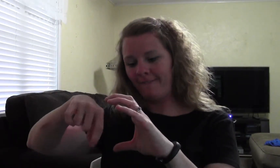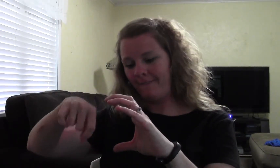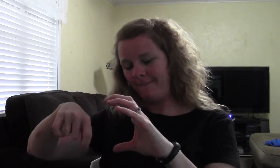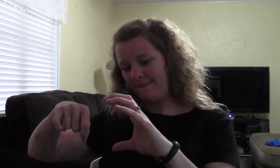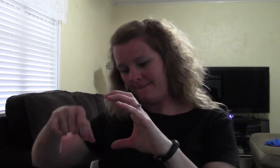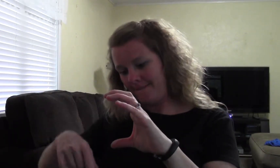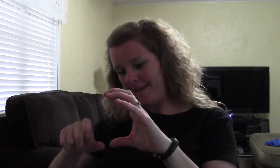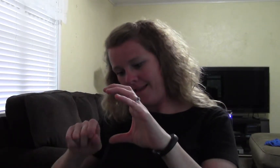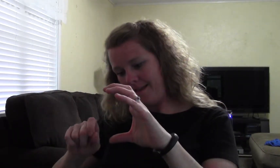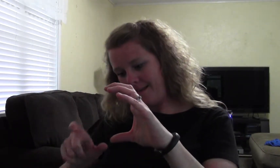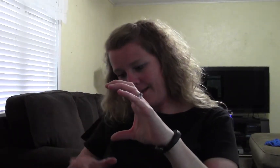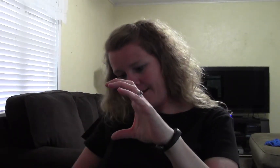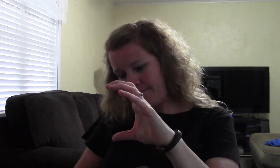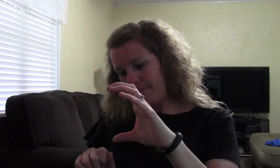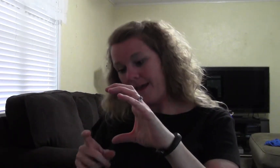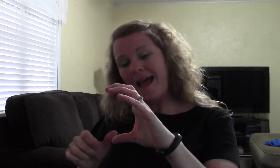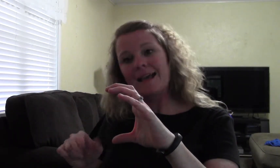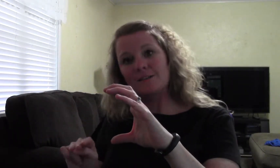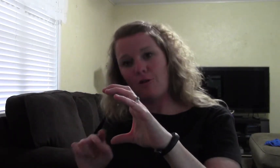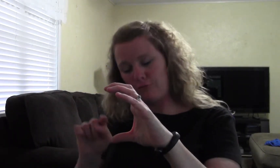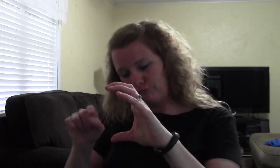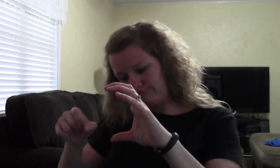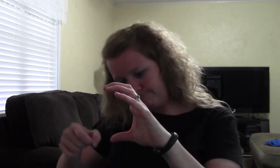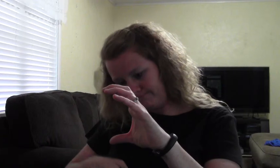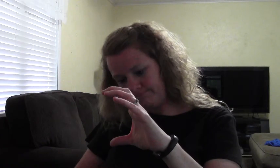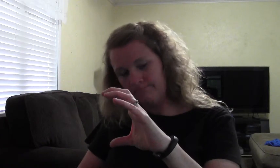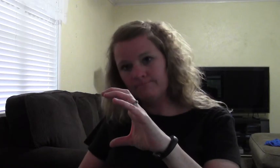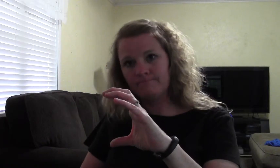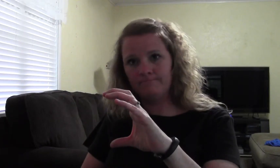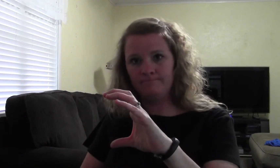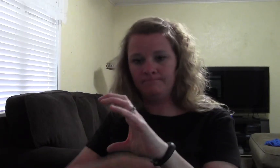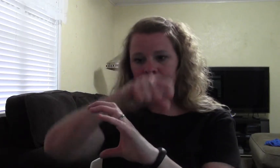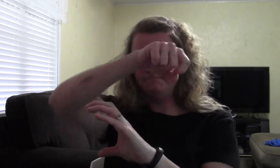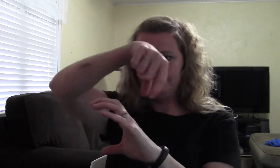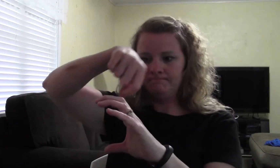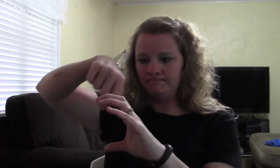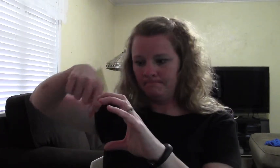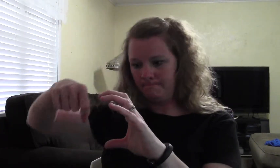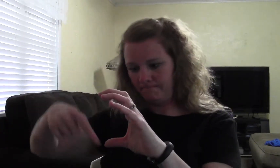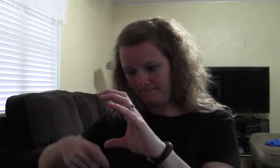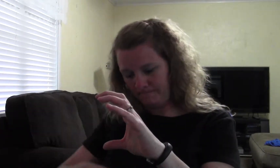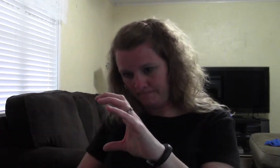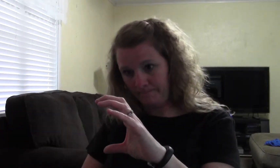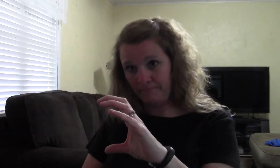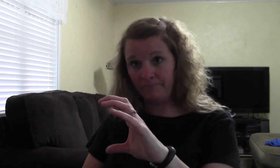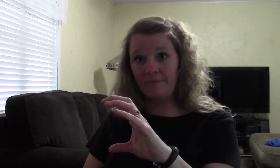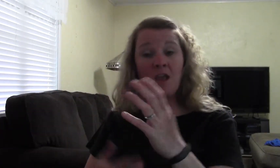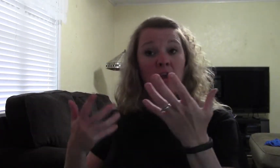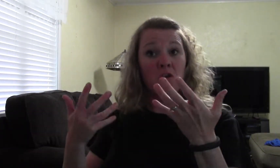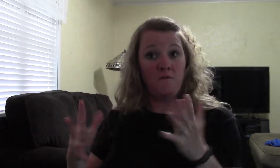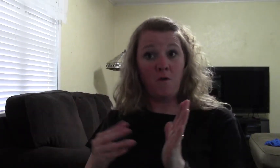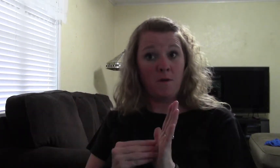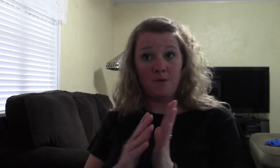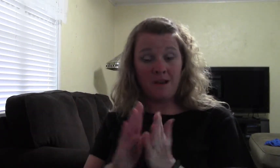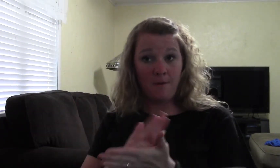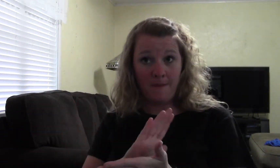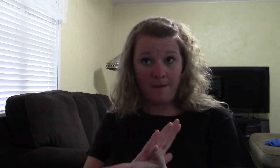length of the axon. So that you have that down on that paper, do this for me.